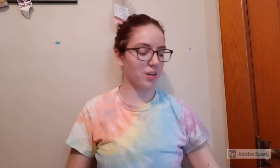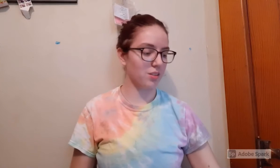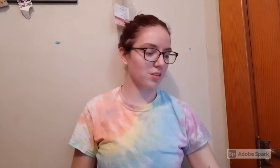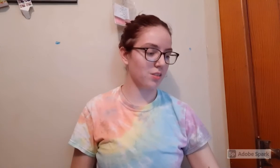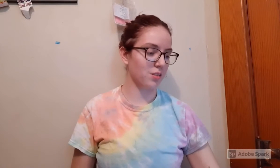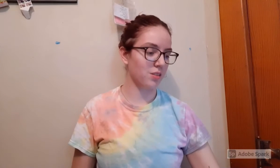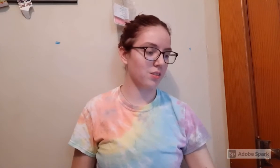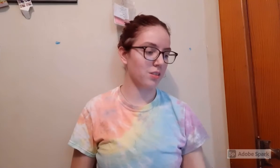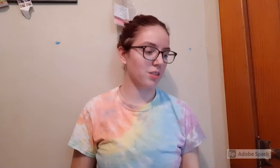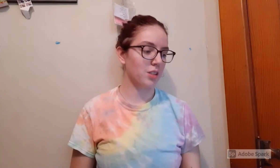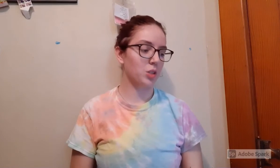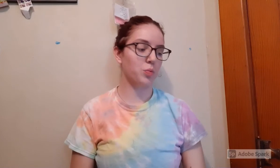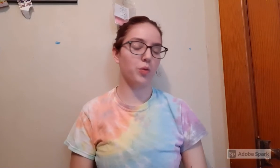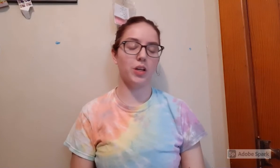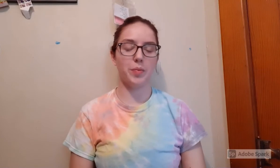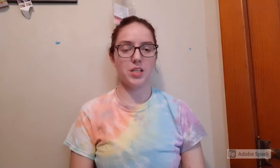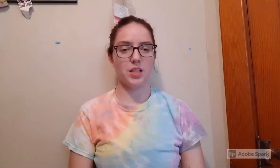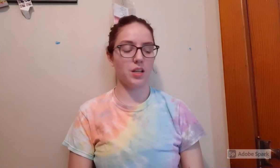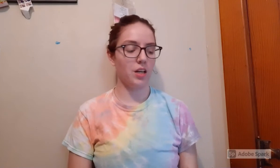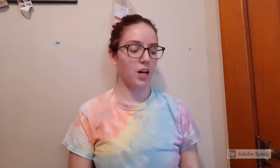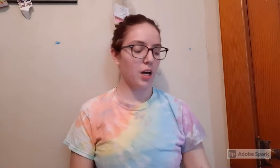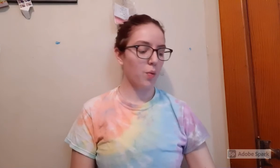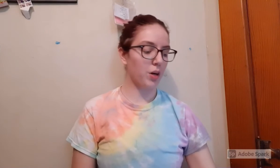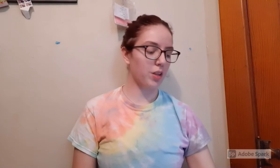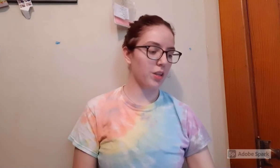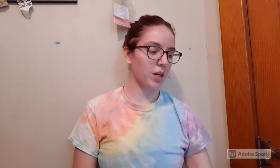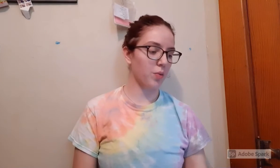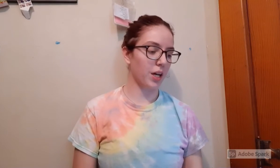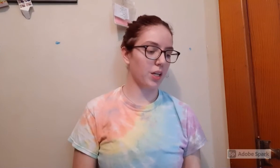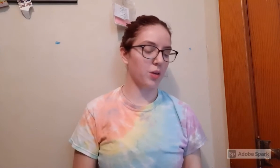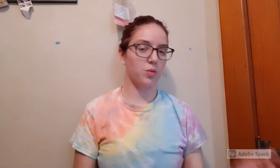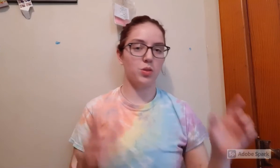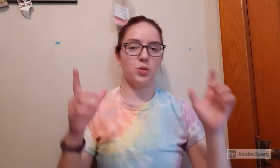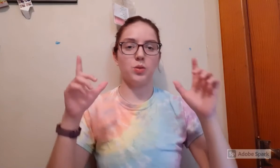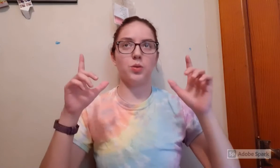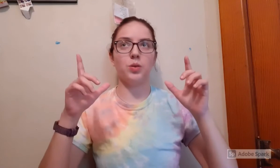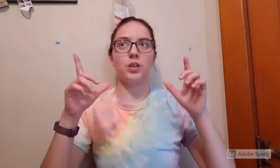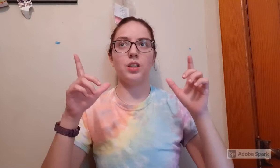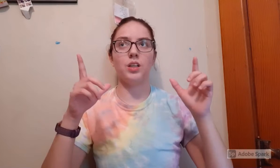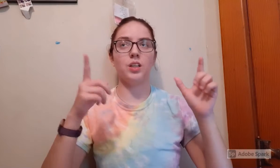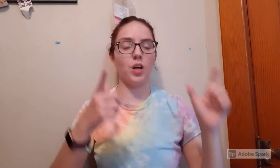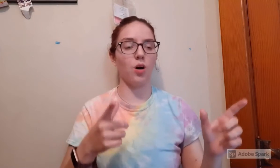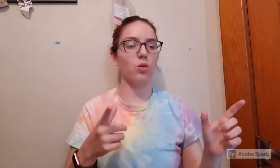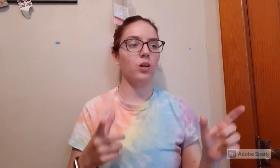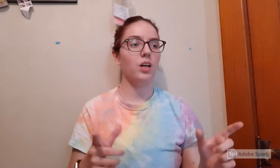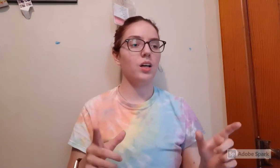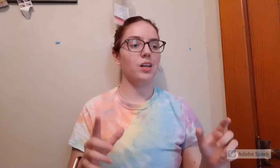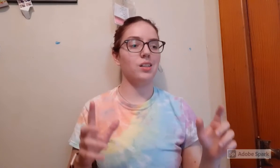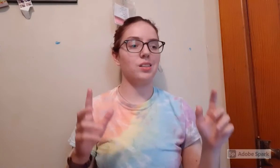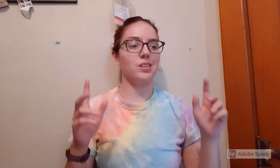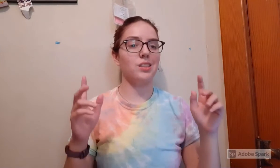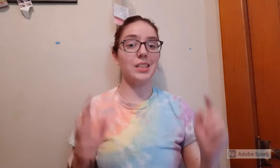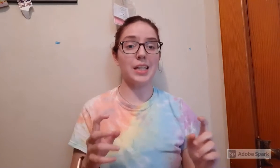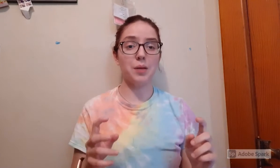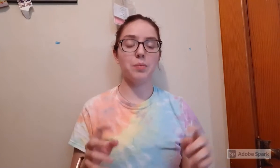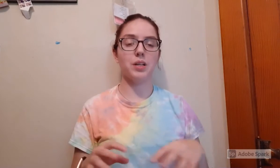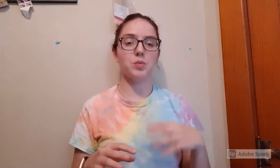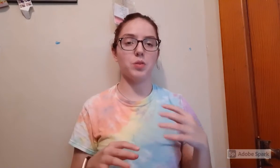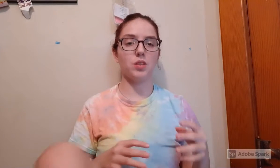hands. It's pretty amazing. One other thing I would like you to know is team, because most of the